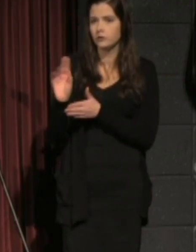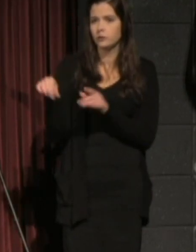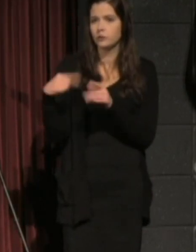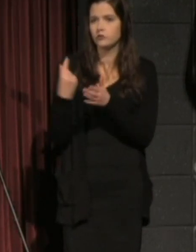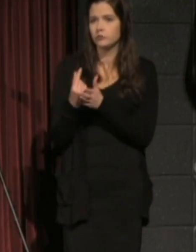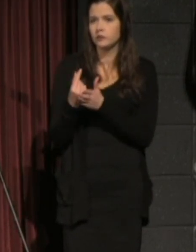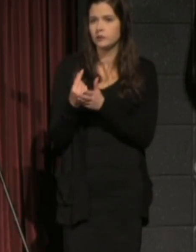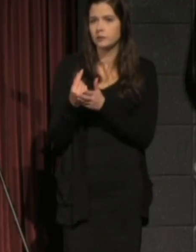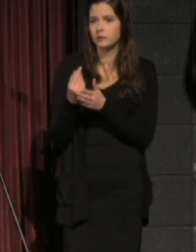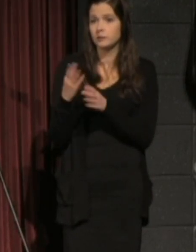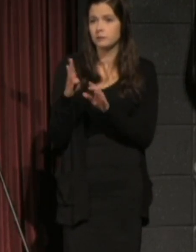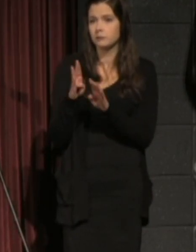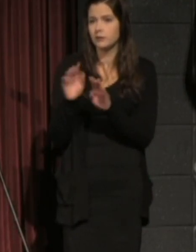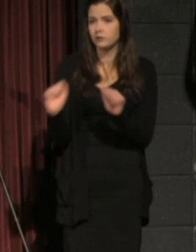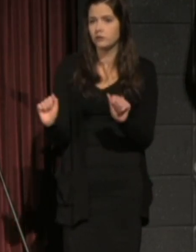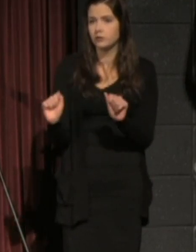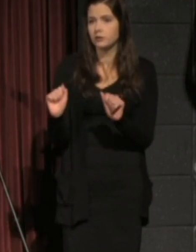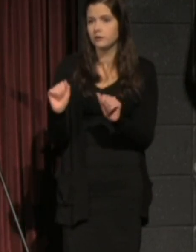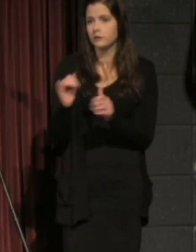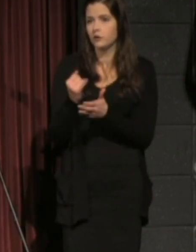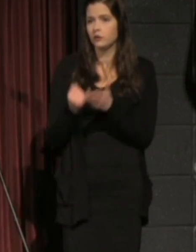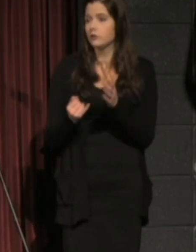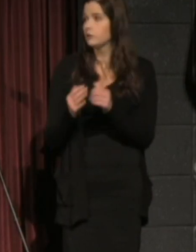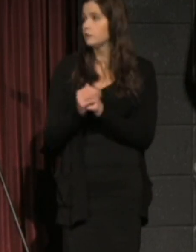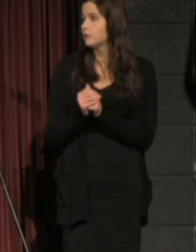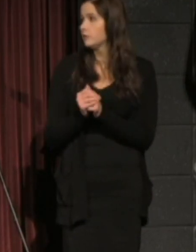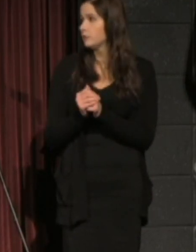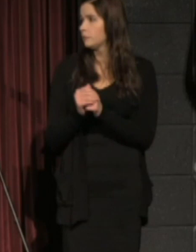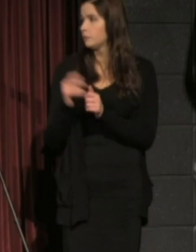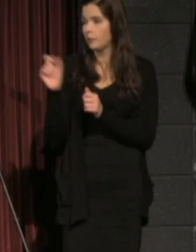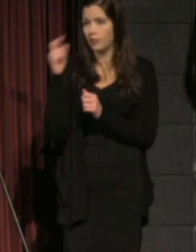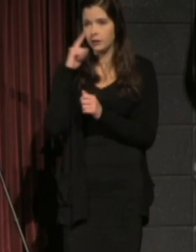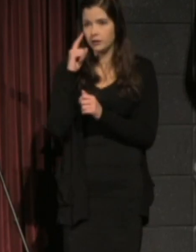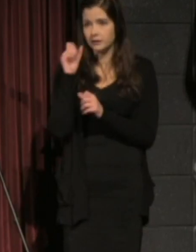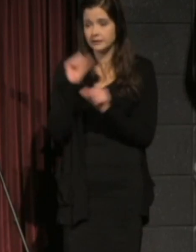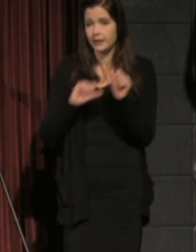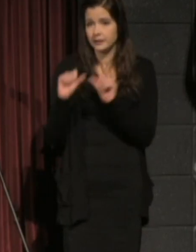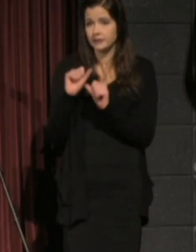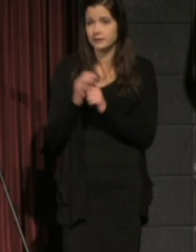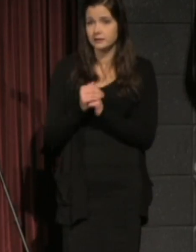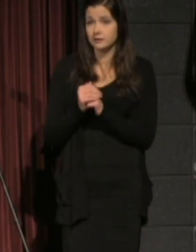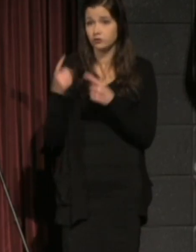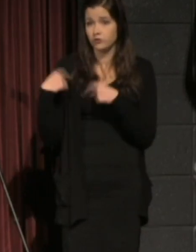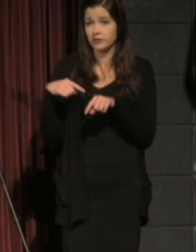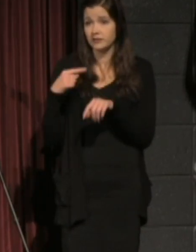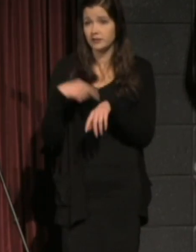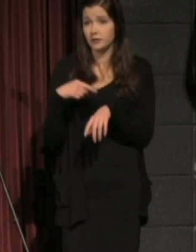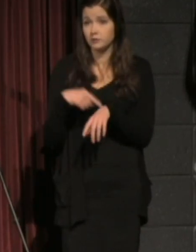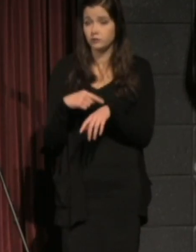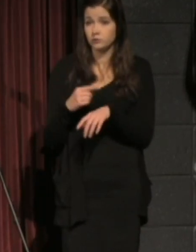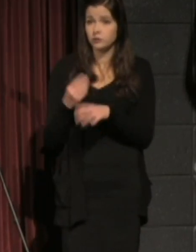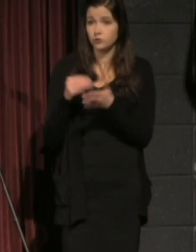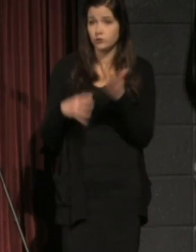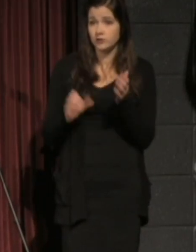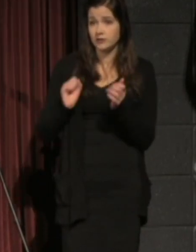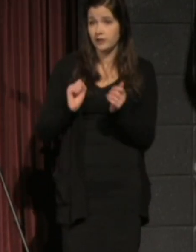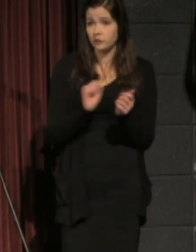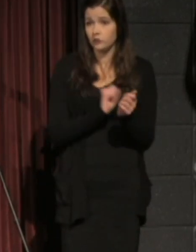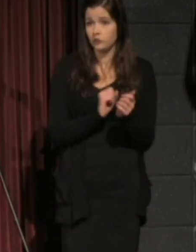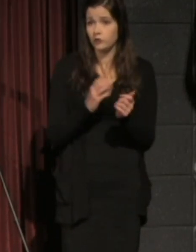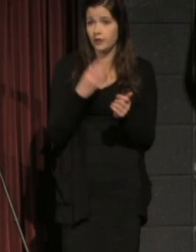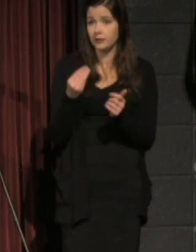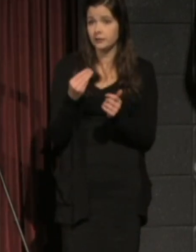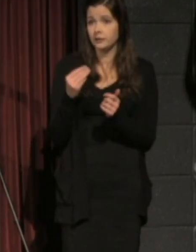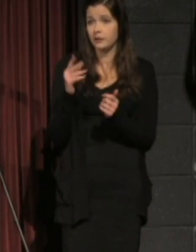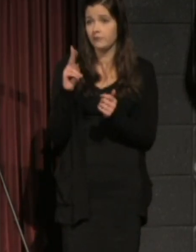Science, magna cum laude. During her time at NDSU, she was active in their student government, serving as a student senator and student senate vice